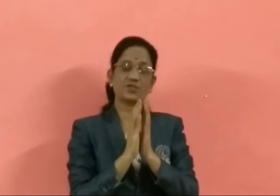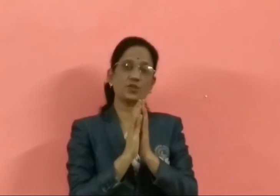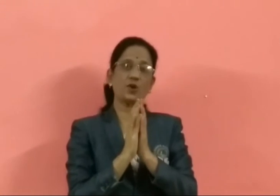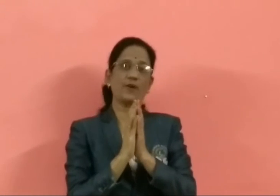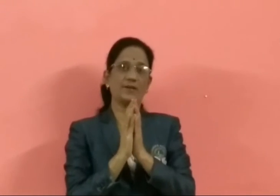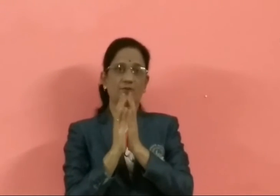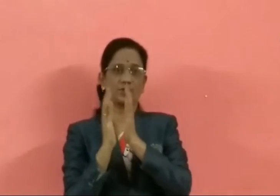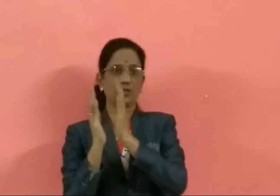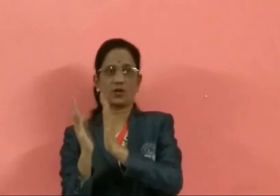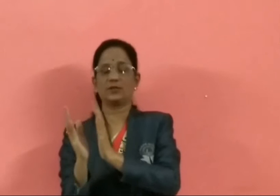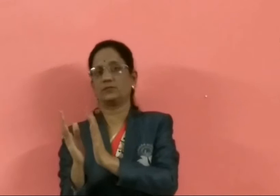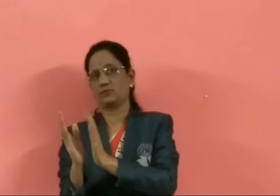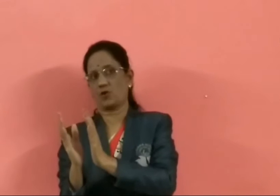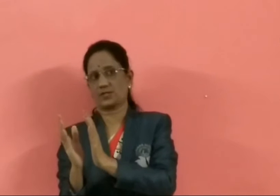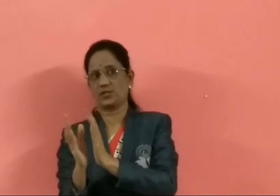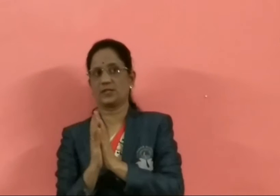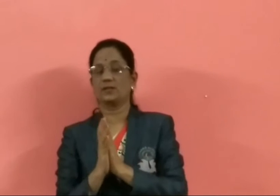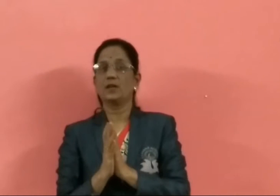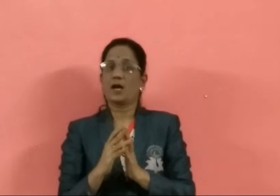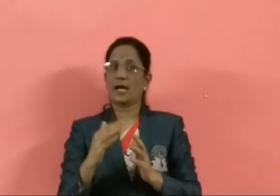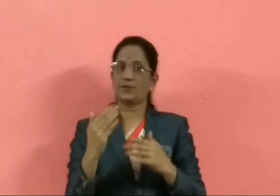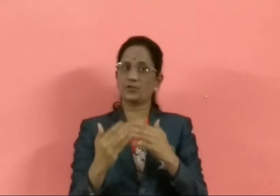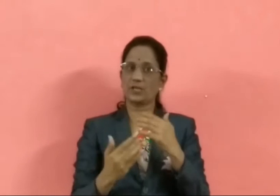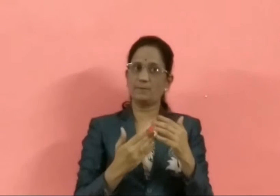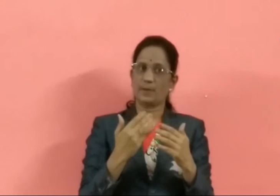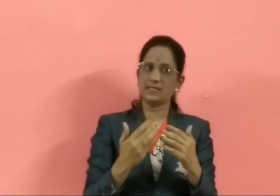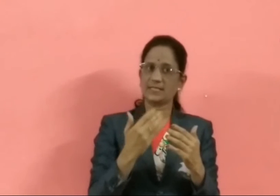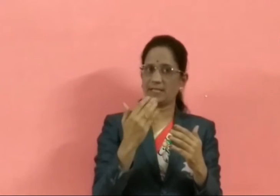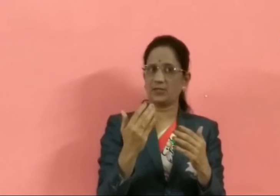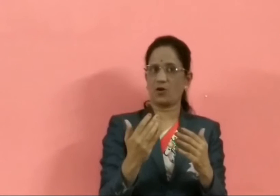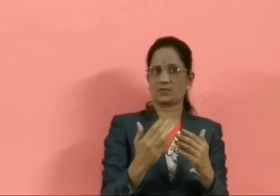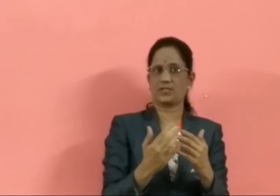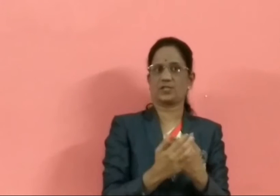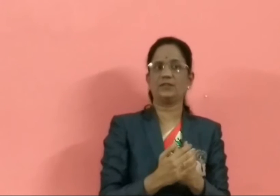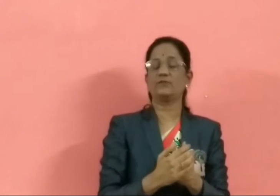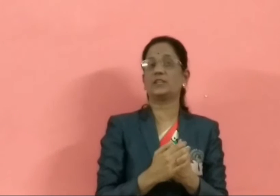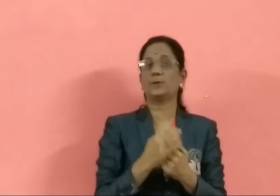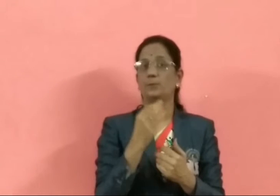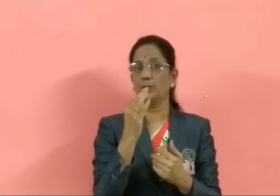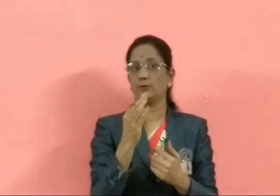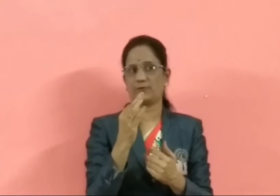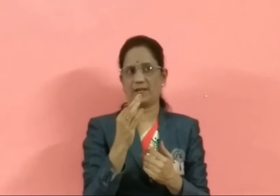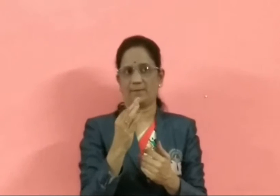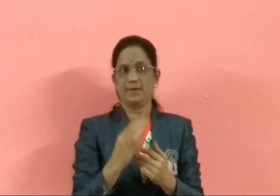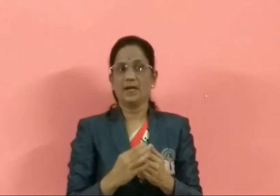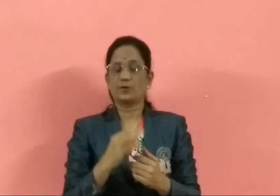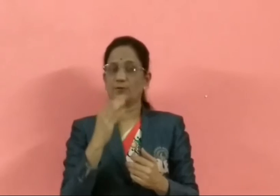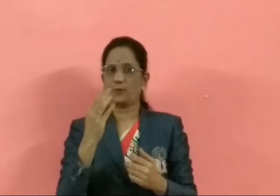of hydrogen on the oxygen. Hydrogen burns in oxygen with a blue flame to form